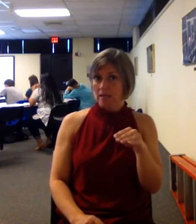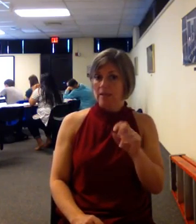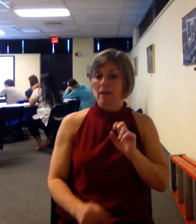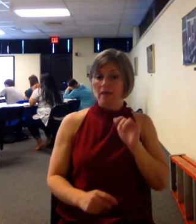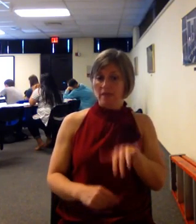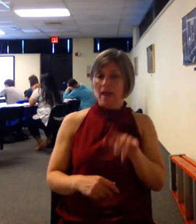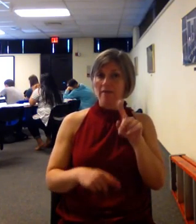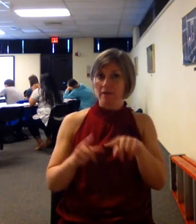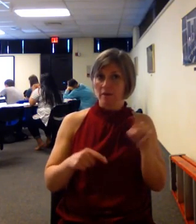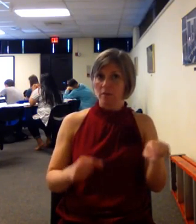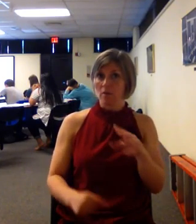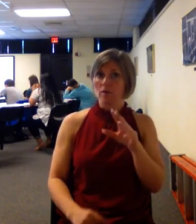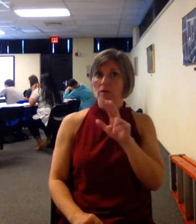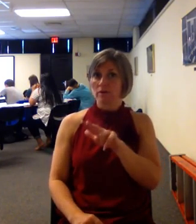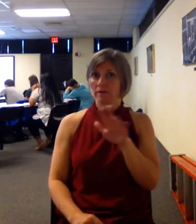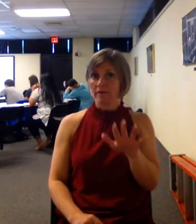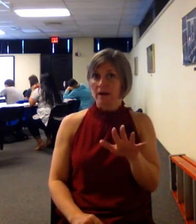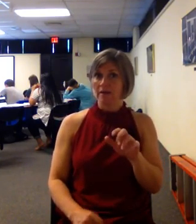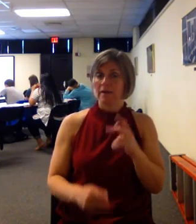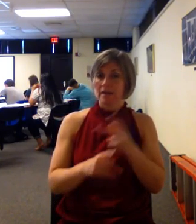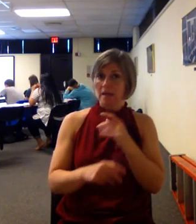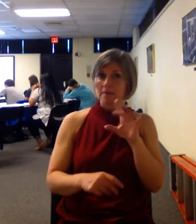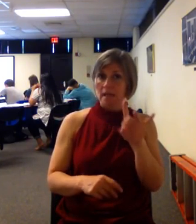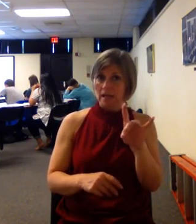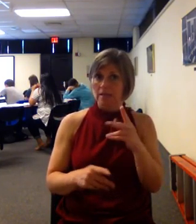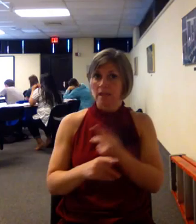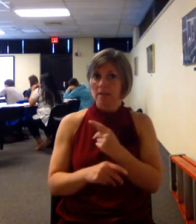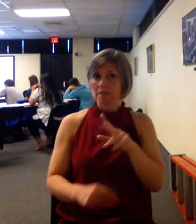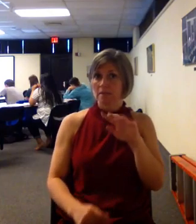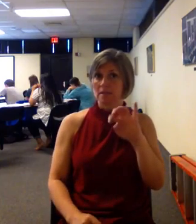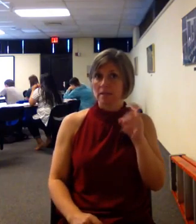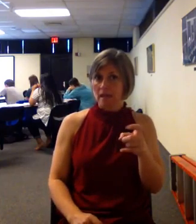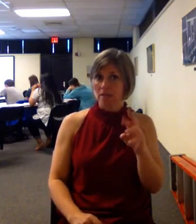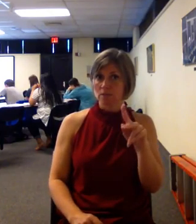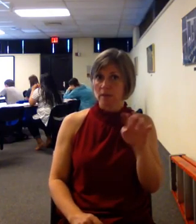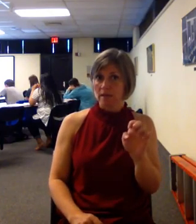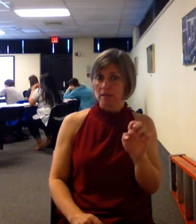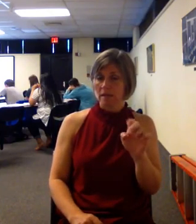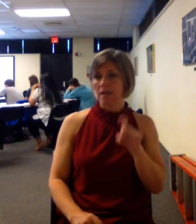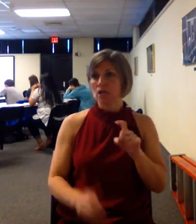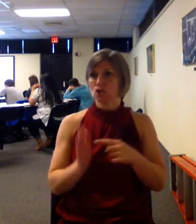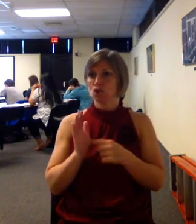35% times 8 times 1 minus the tax rate, and add those together. And I probably should have shown that in our step.